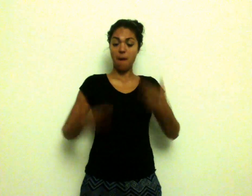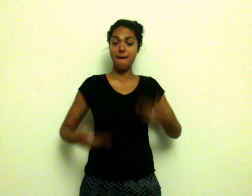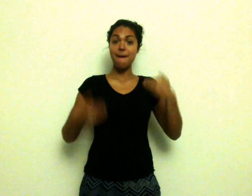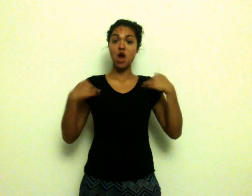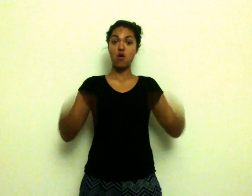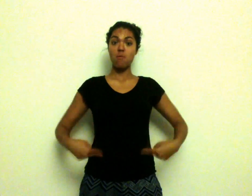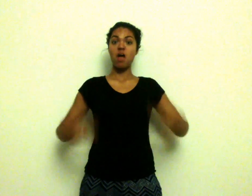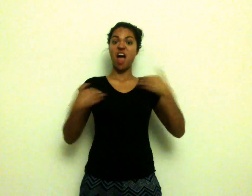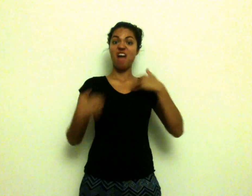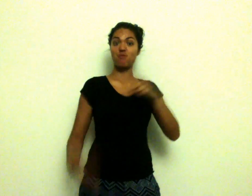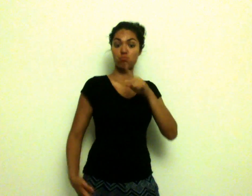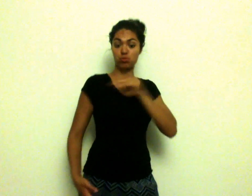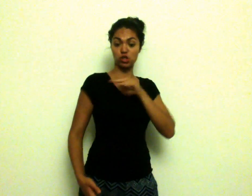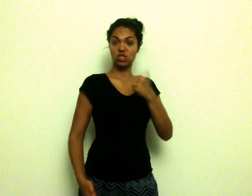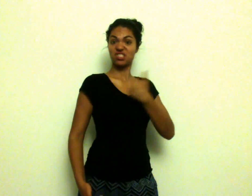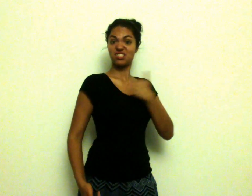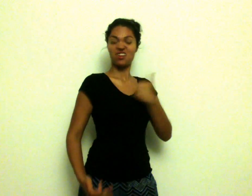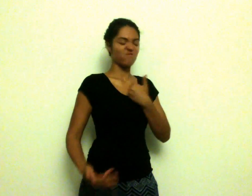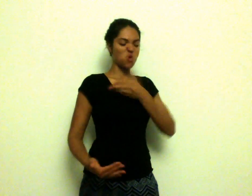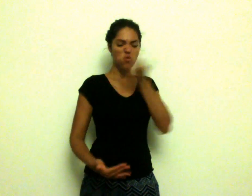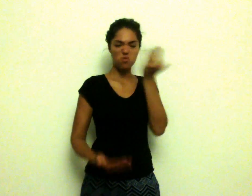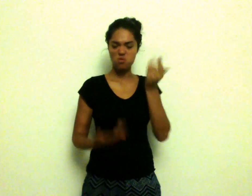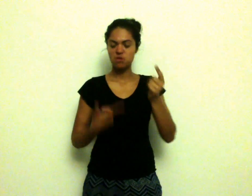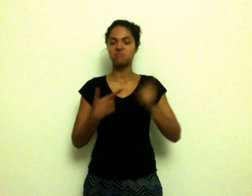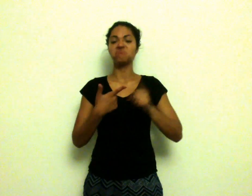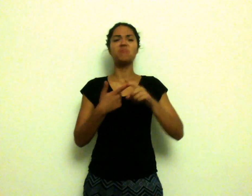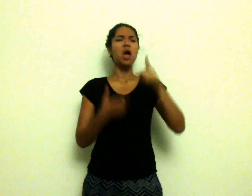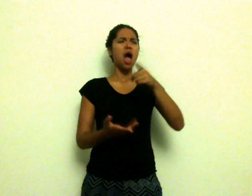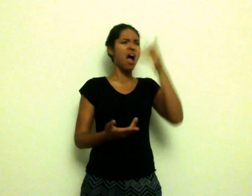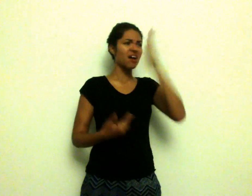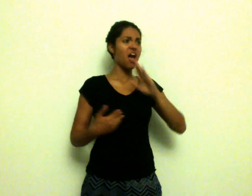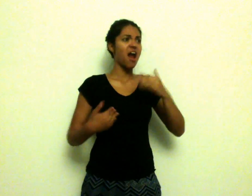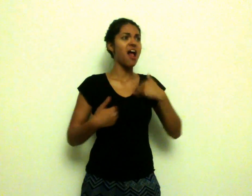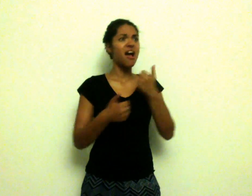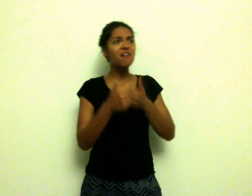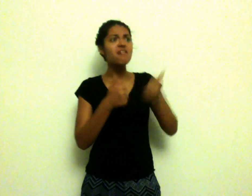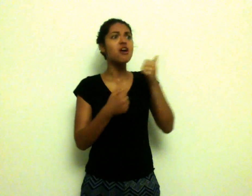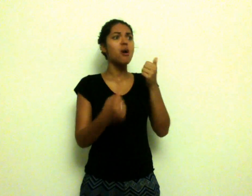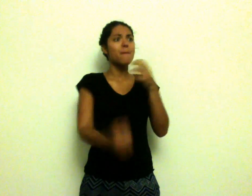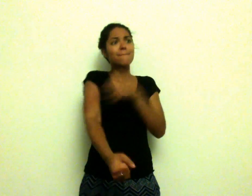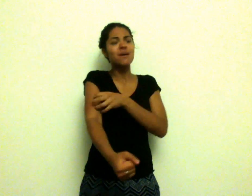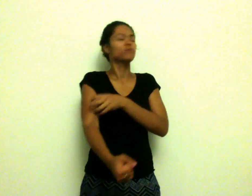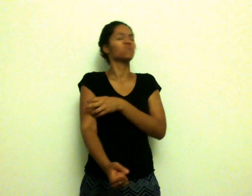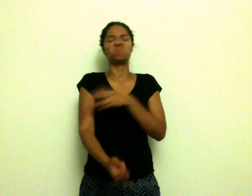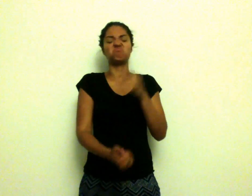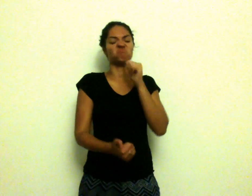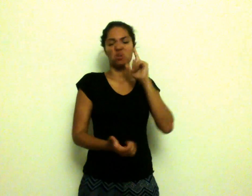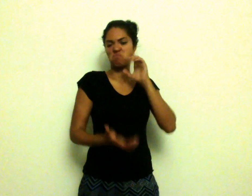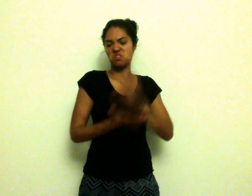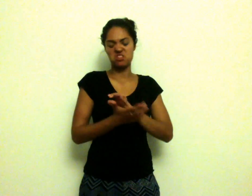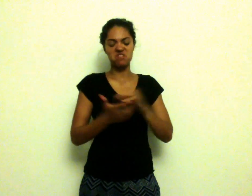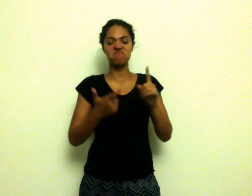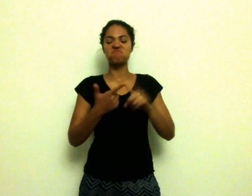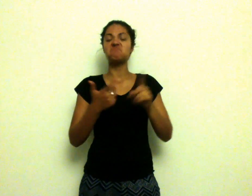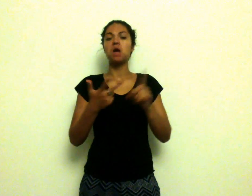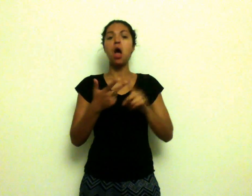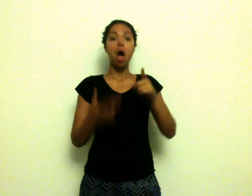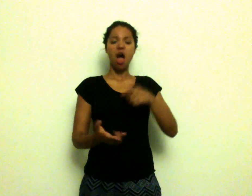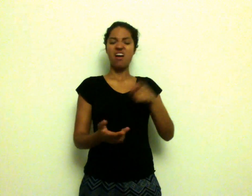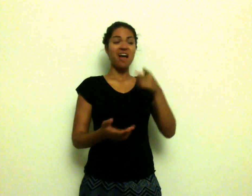denial of the very existence of God, the denial of the legitimacy of prayer because it assumes a significant other. You go